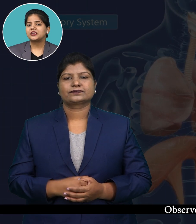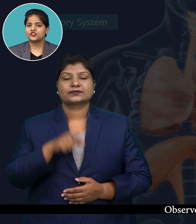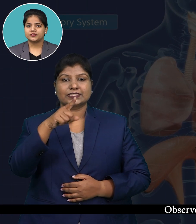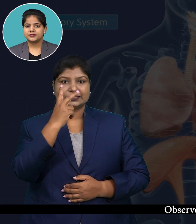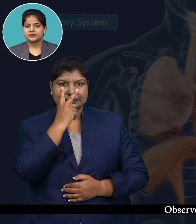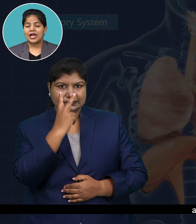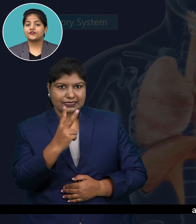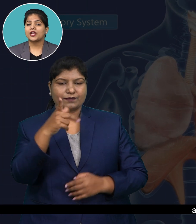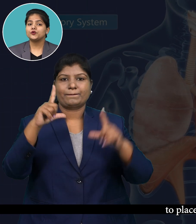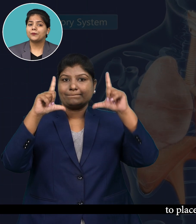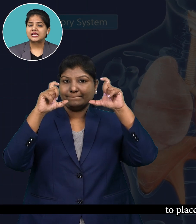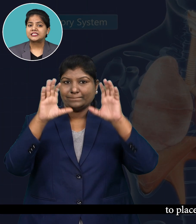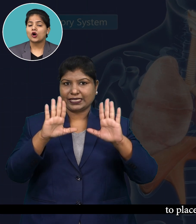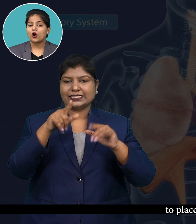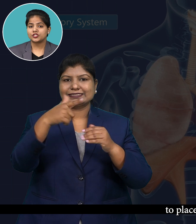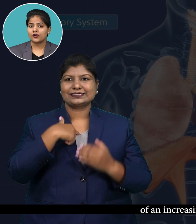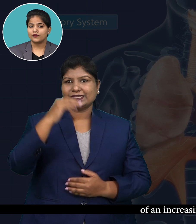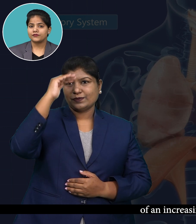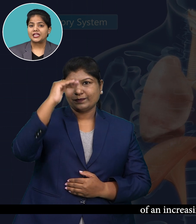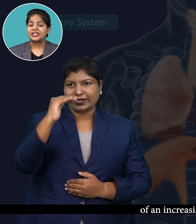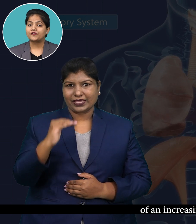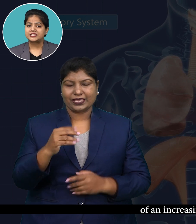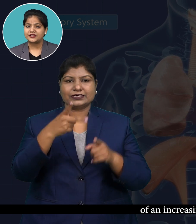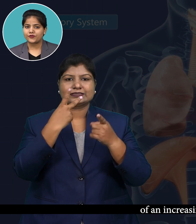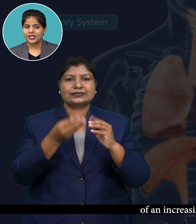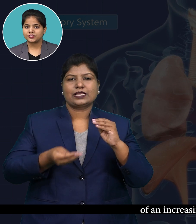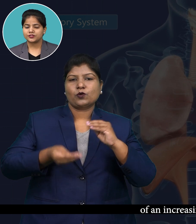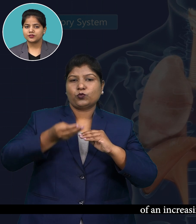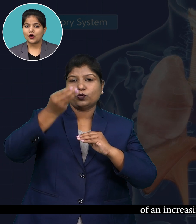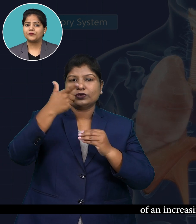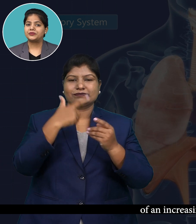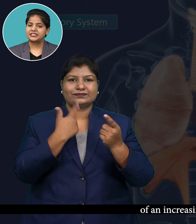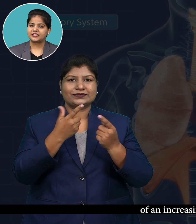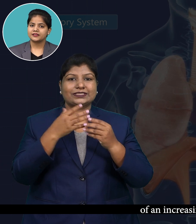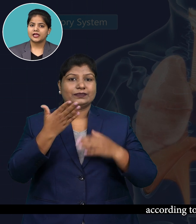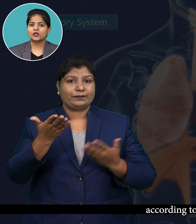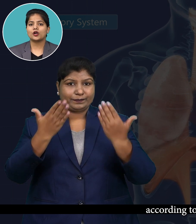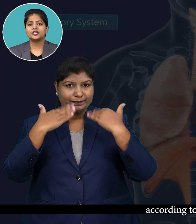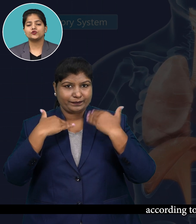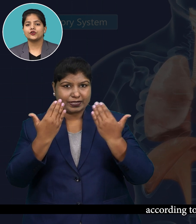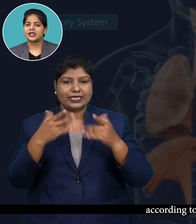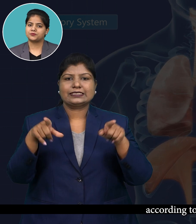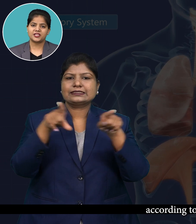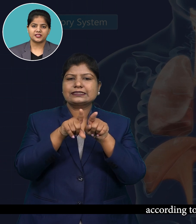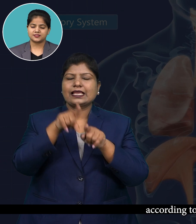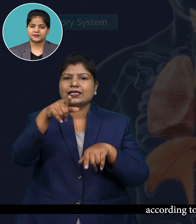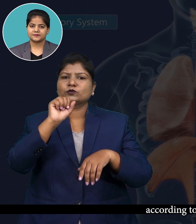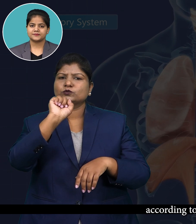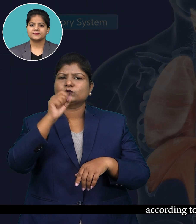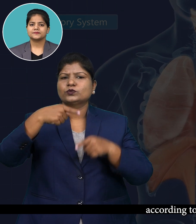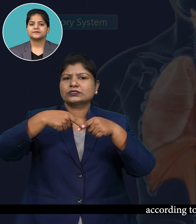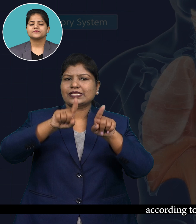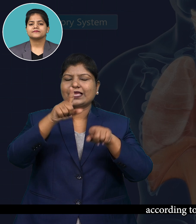Observe the pictures and try to place in the order of an increasing rate of breathing according to your experience.